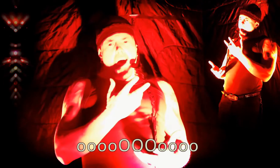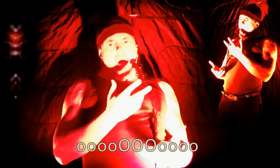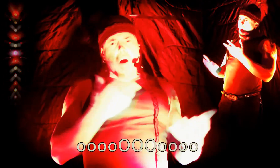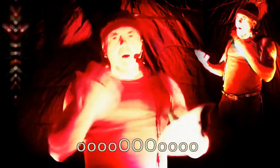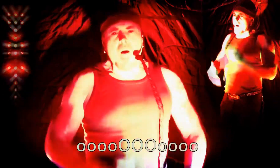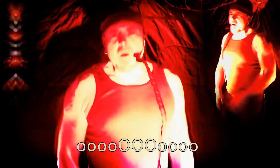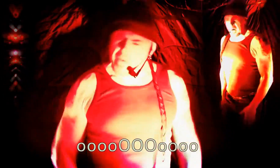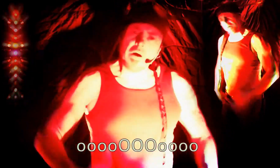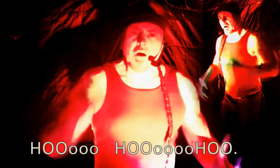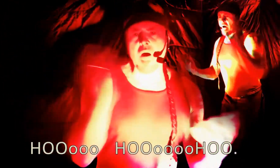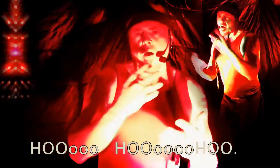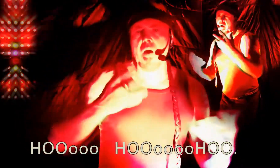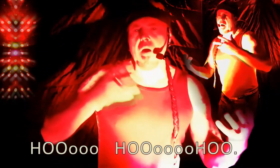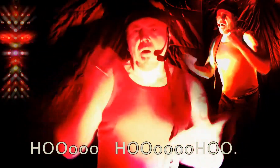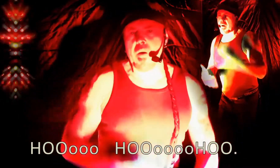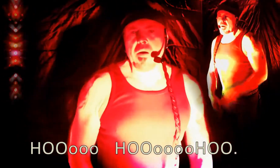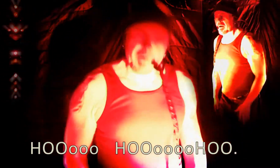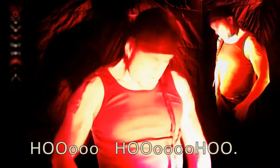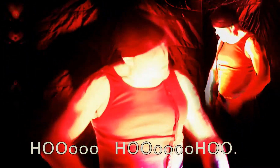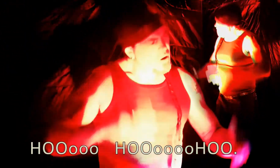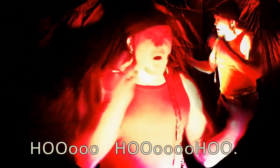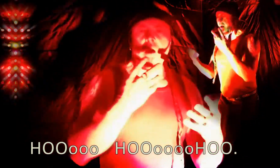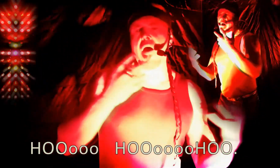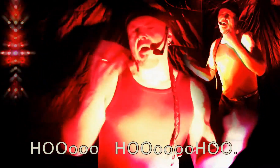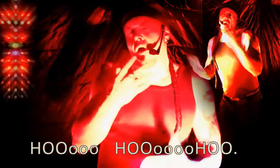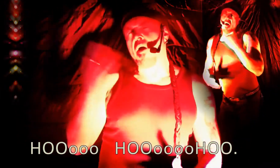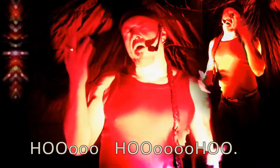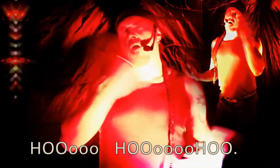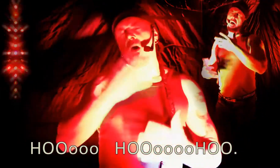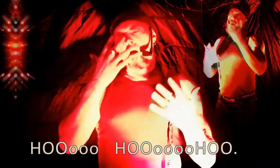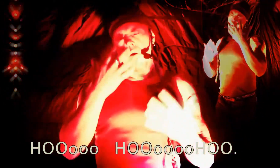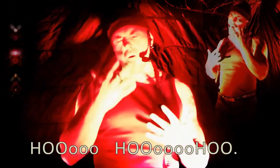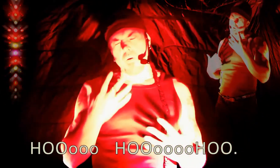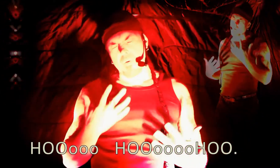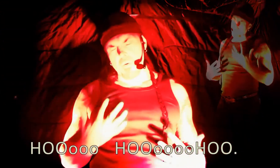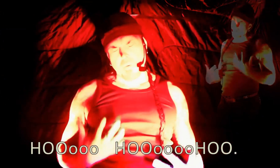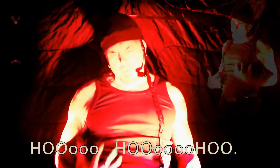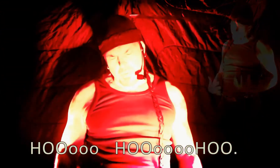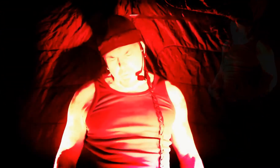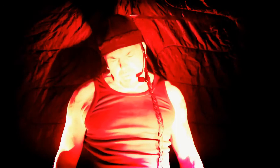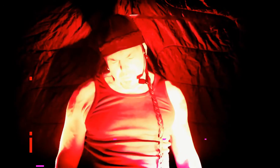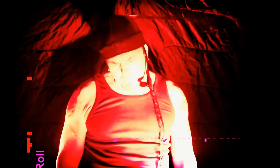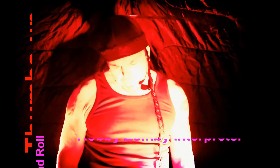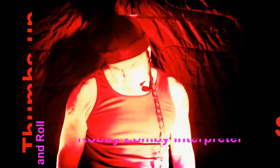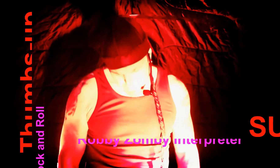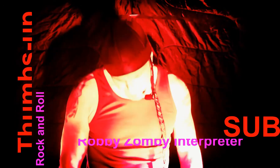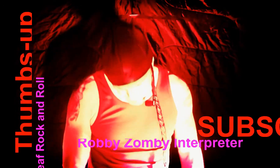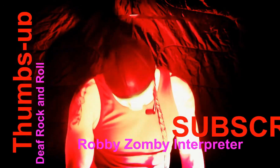Ooh, oh, oh, oh, oh.